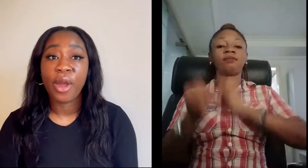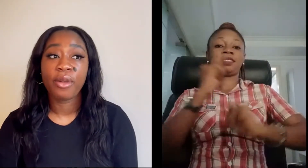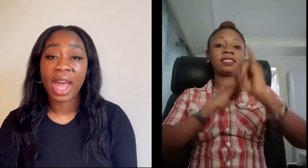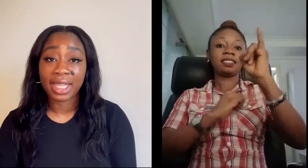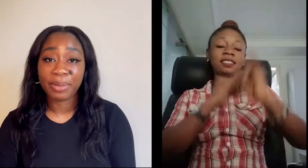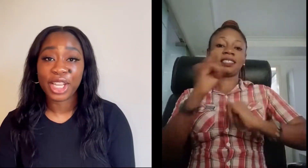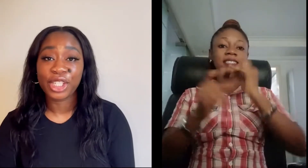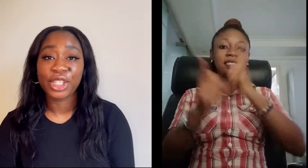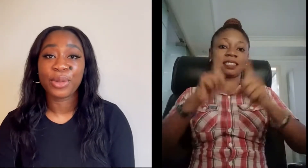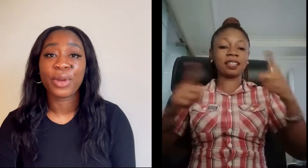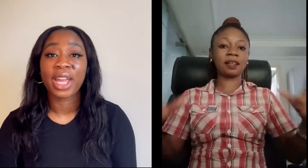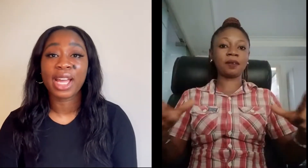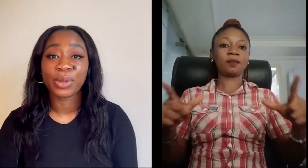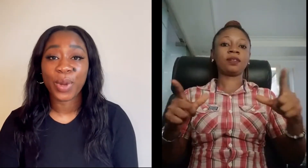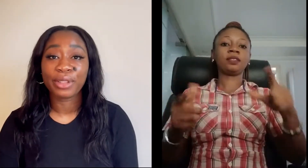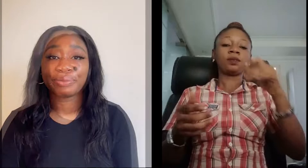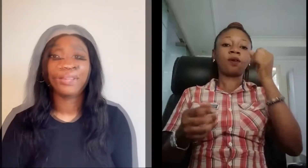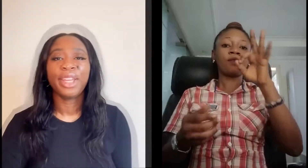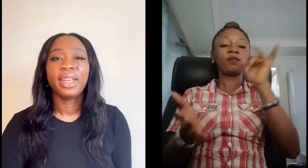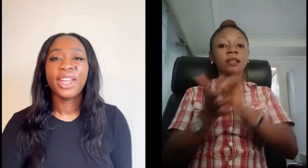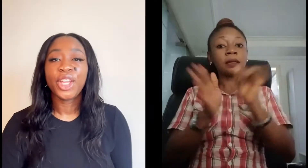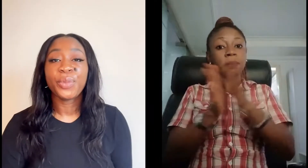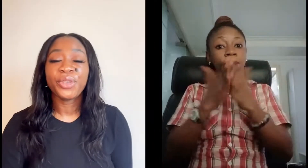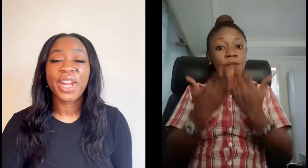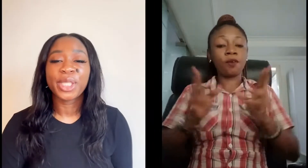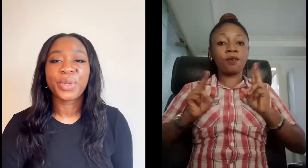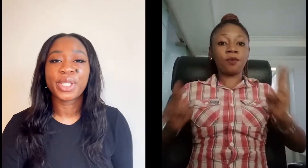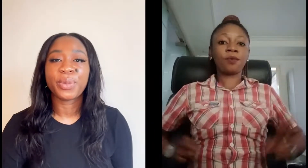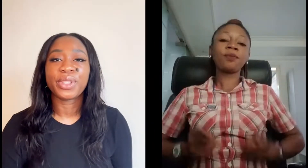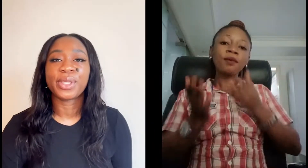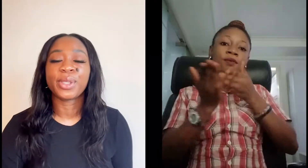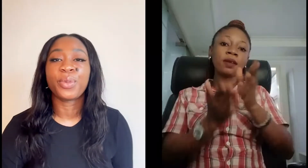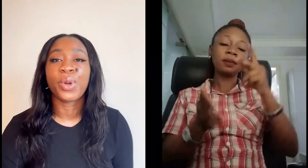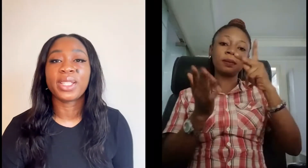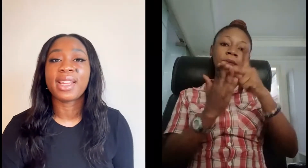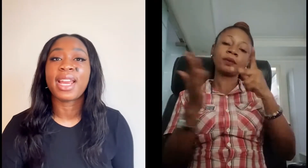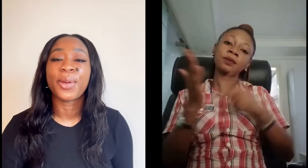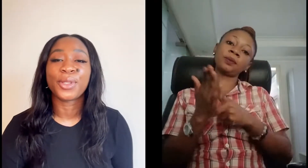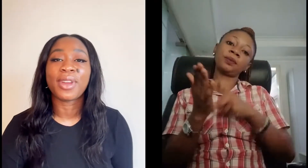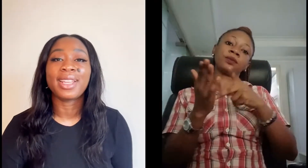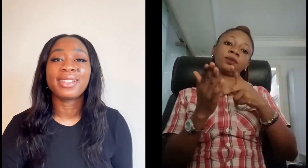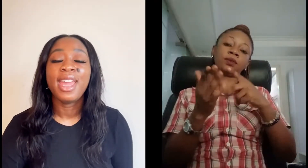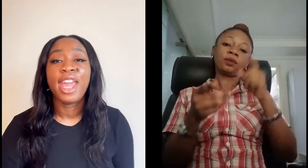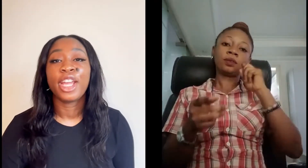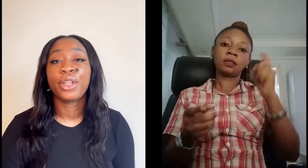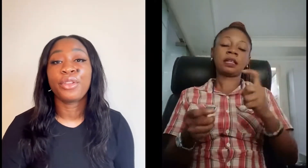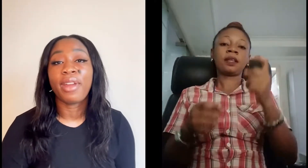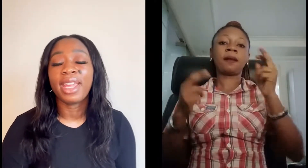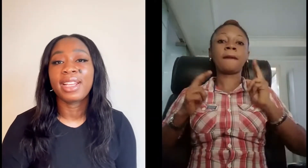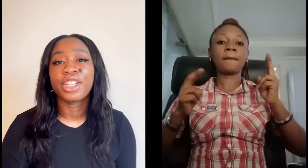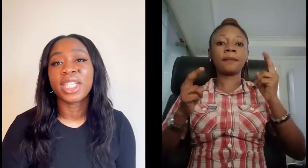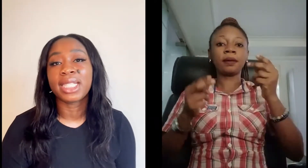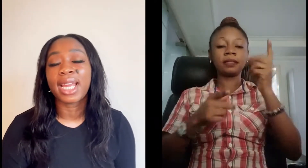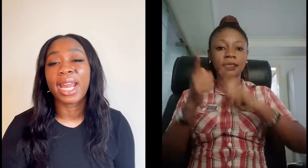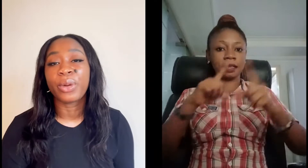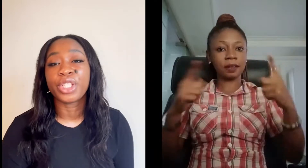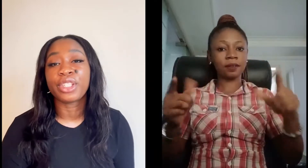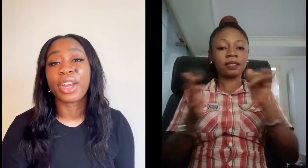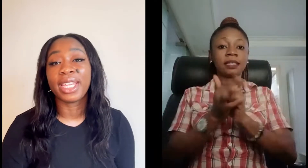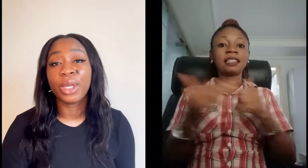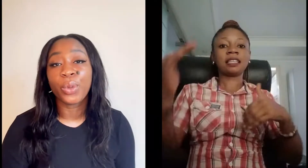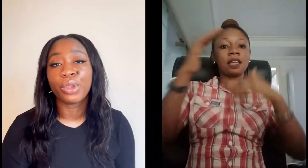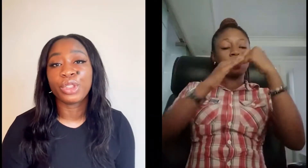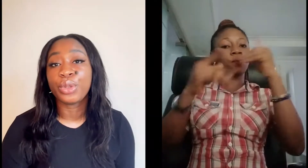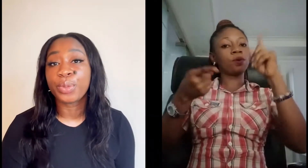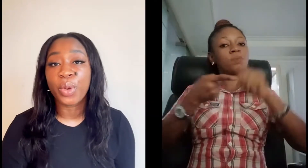language adaptation to the book as well. Human rights principles that support sign language rights include the recognition that sign languages